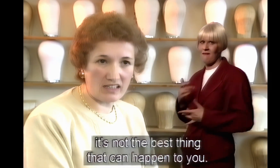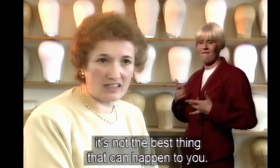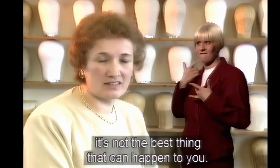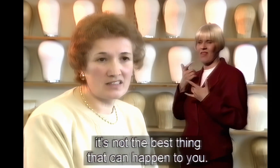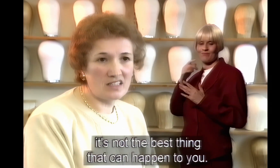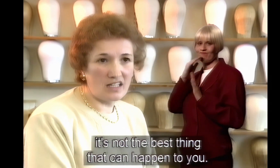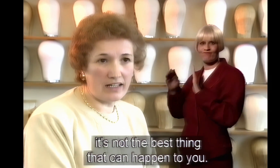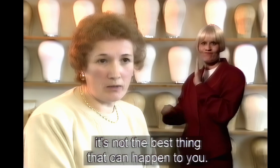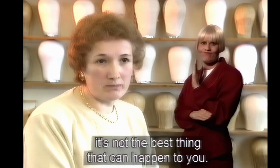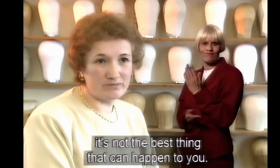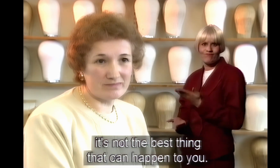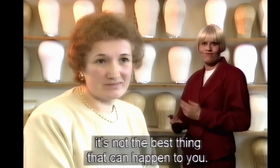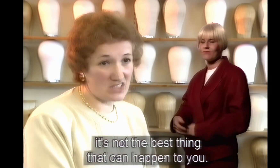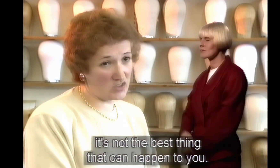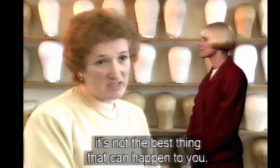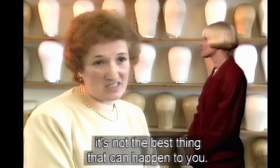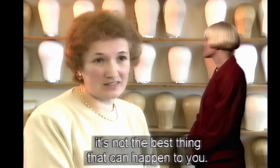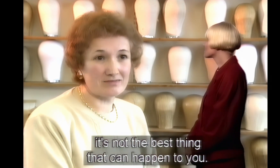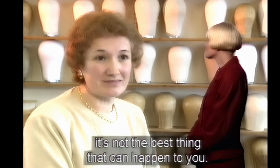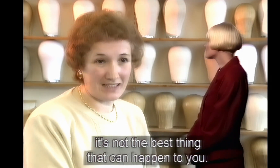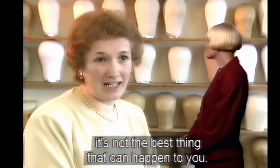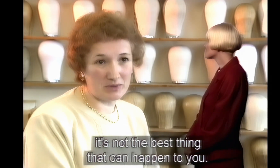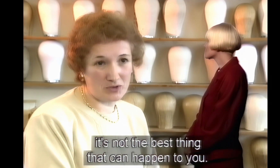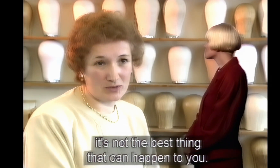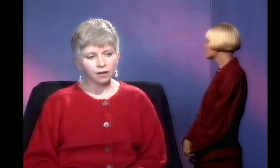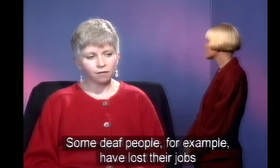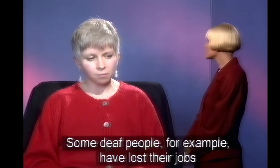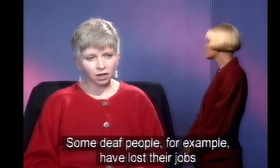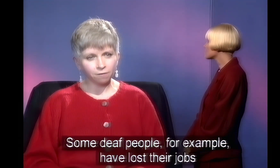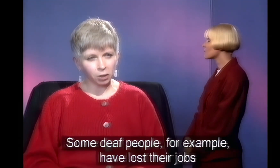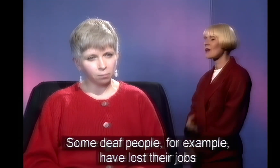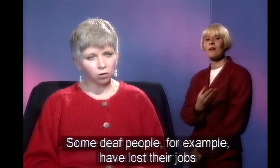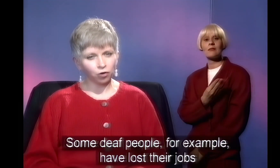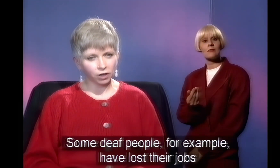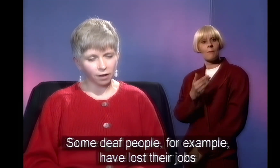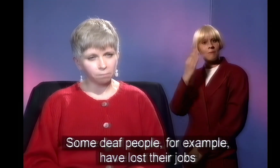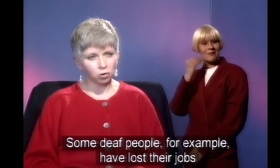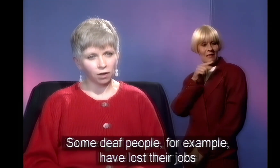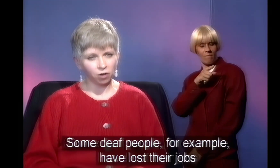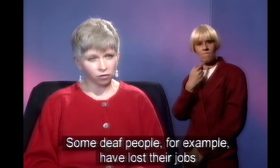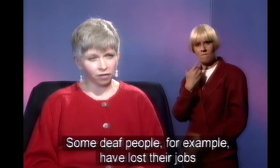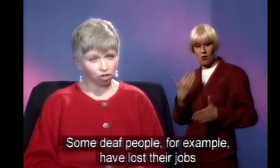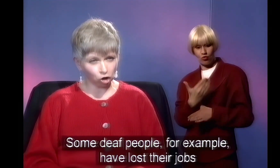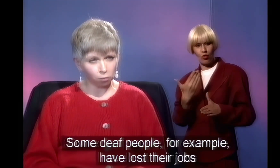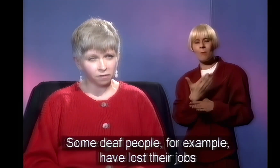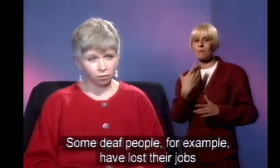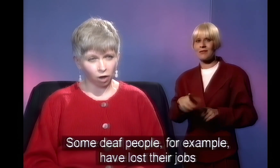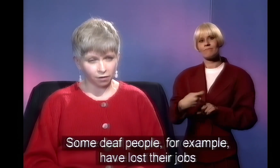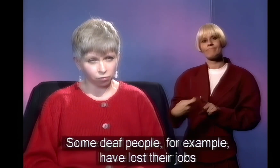aid is not the best thing that can happen to you. Some deaf people, for example, have lost their jobs as a